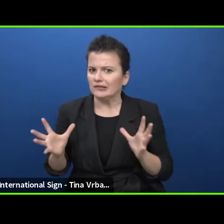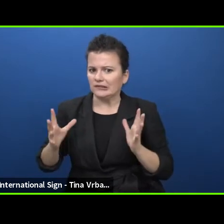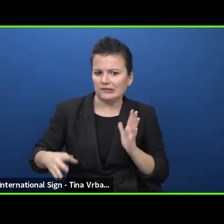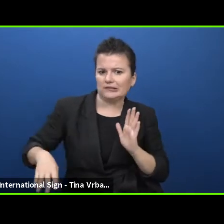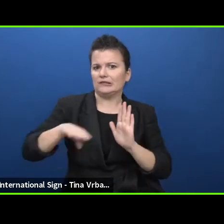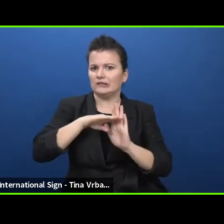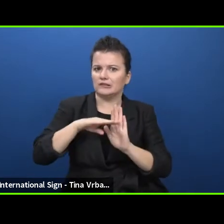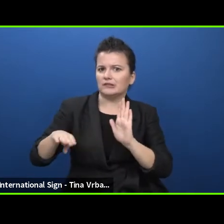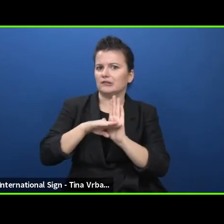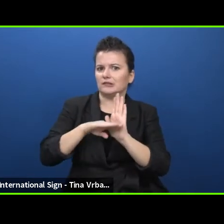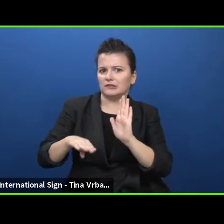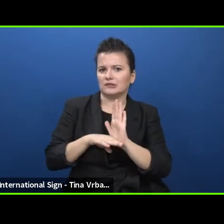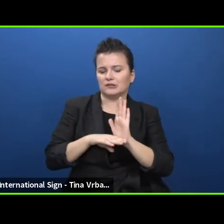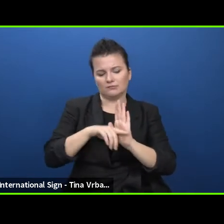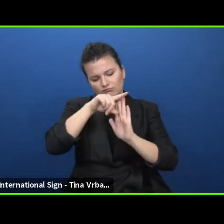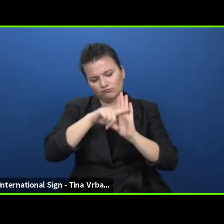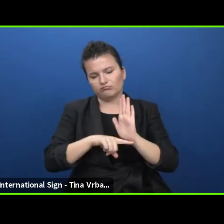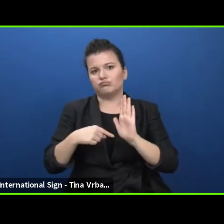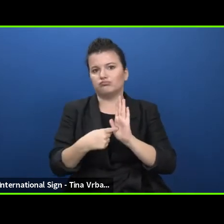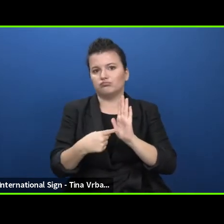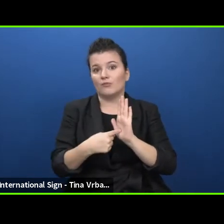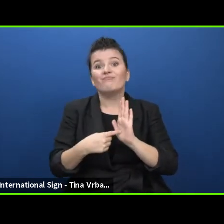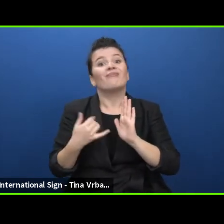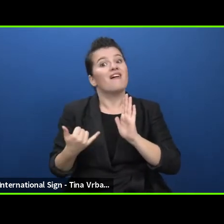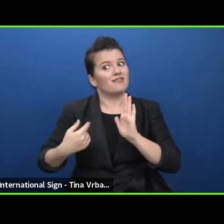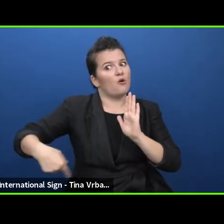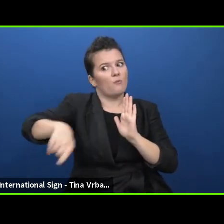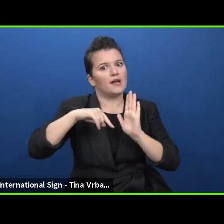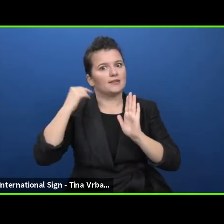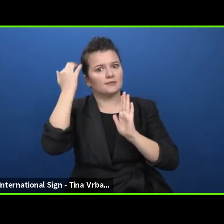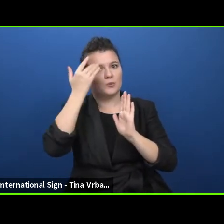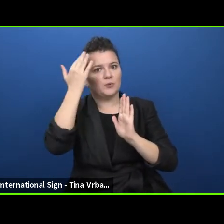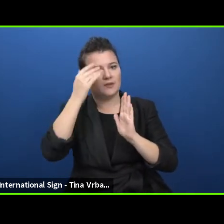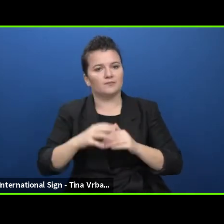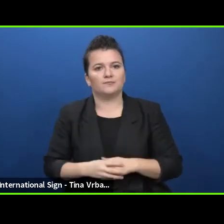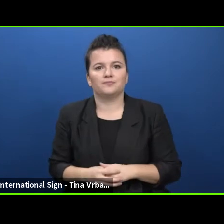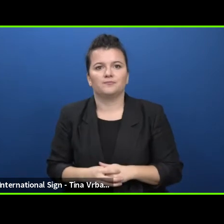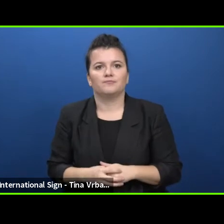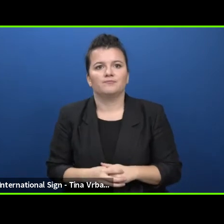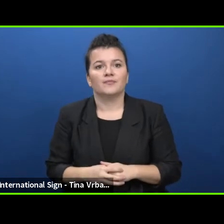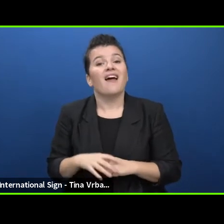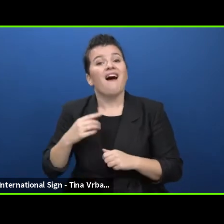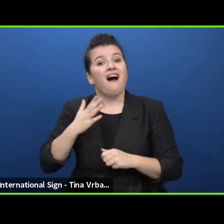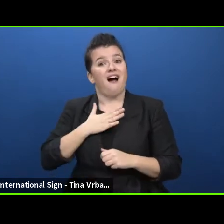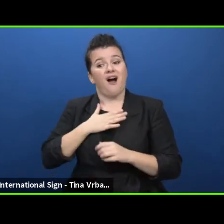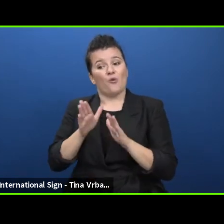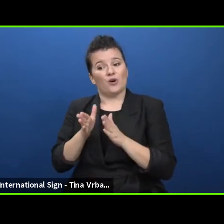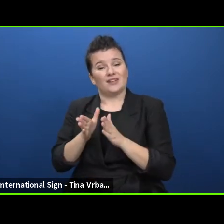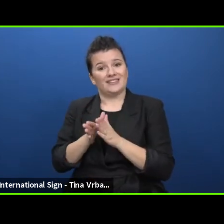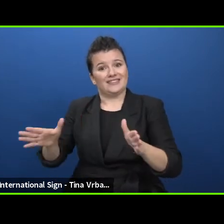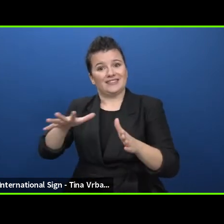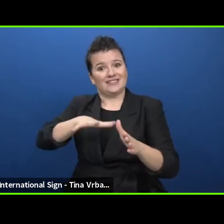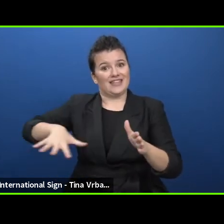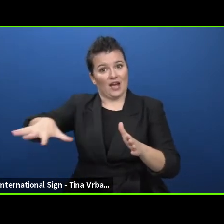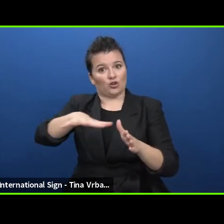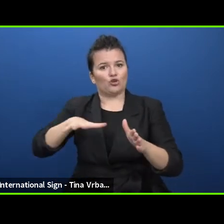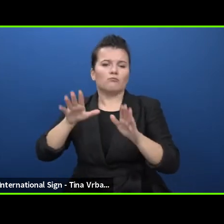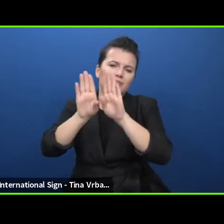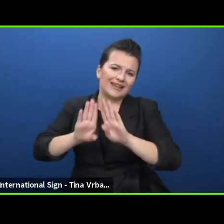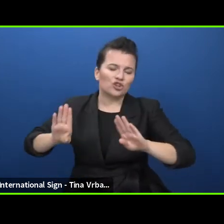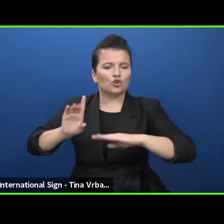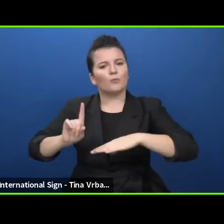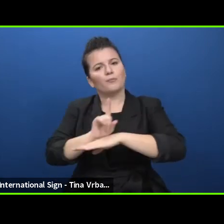here and now we find ourselves within. A sector that has, for the last part, been shut down for months,